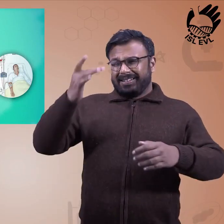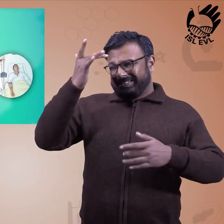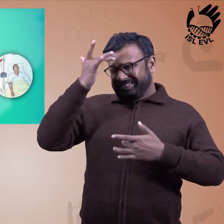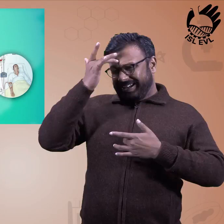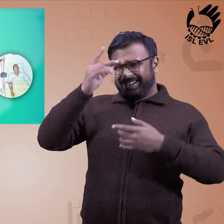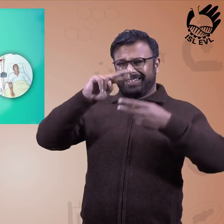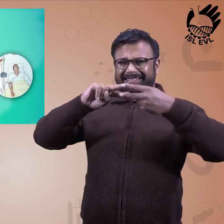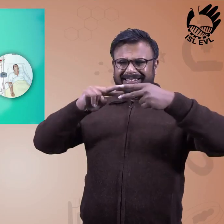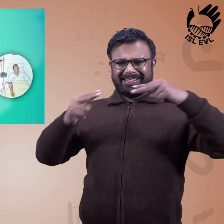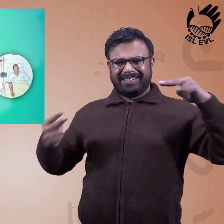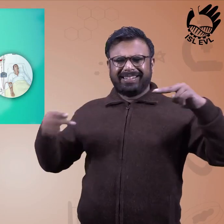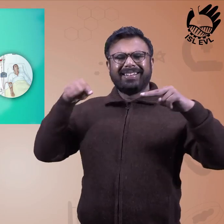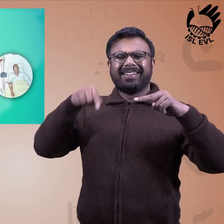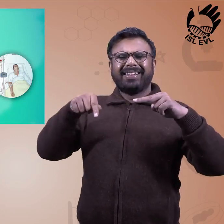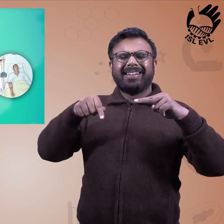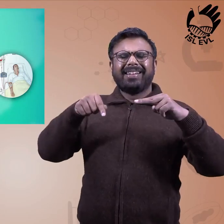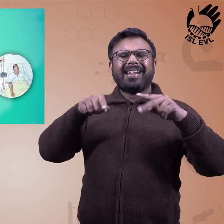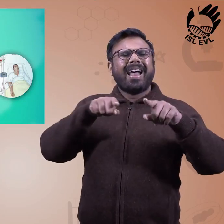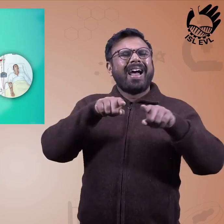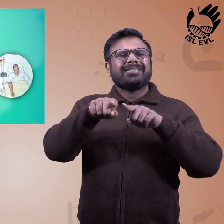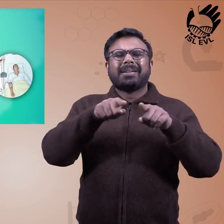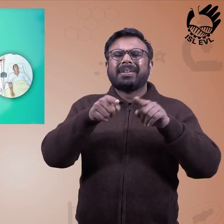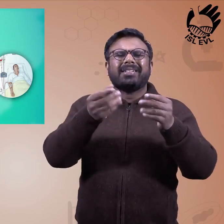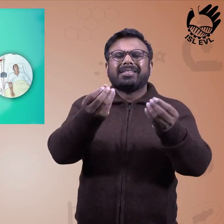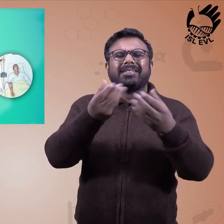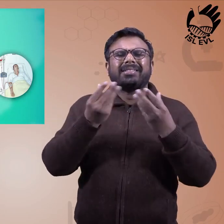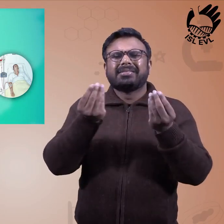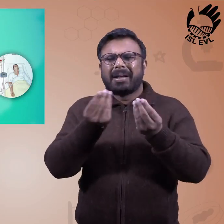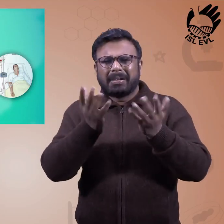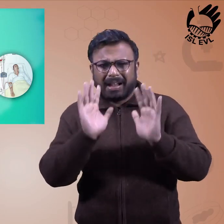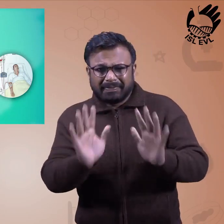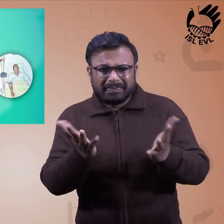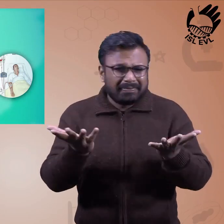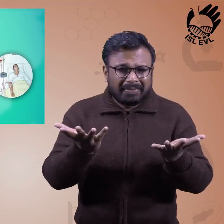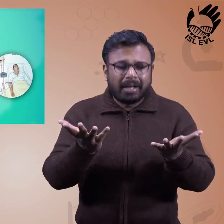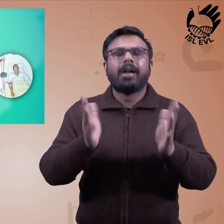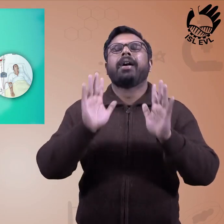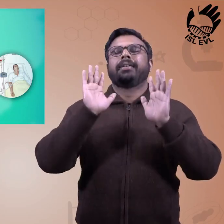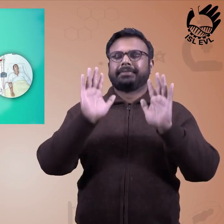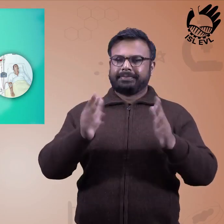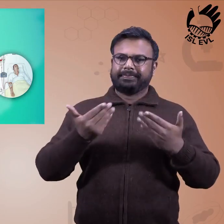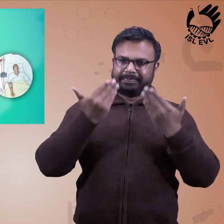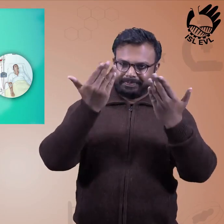Some examples of genetic diseases are: